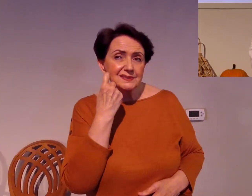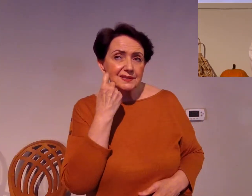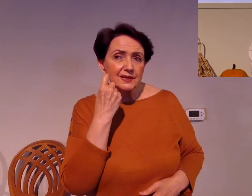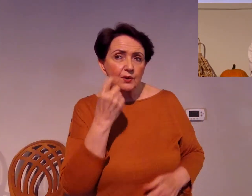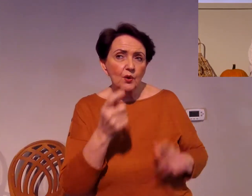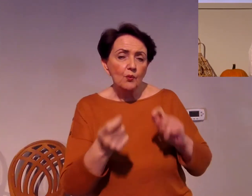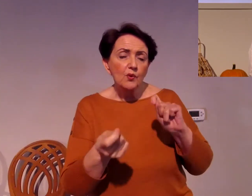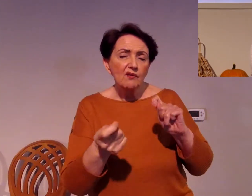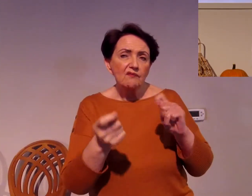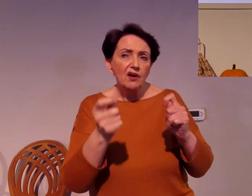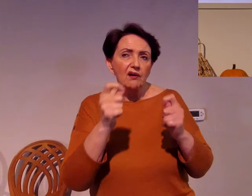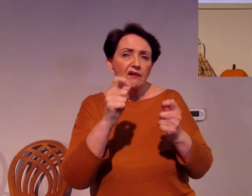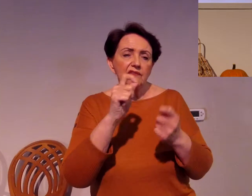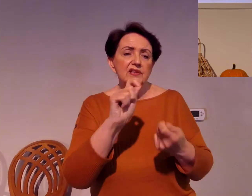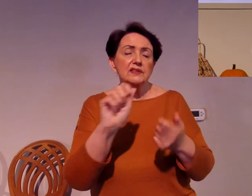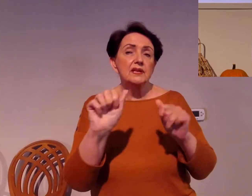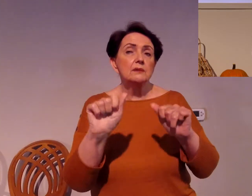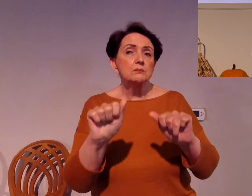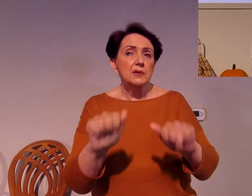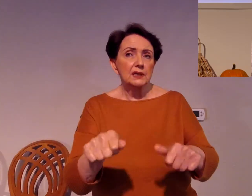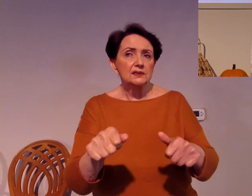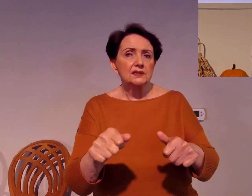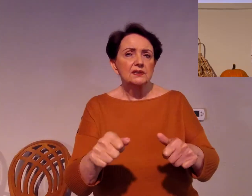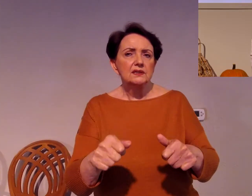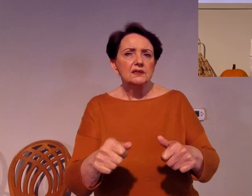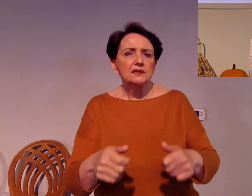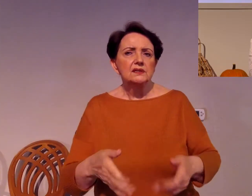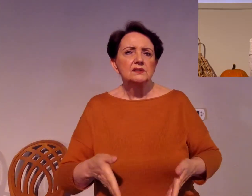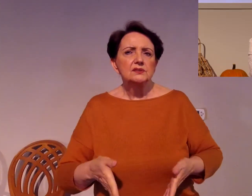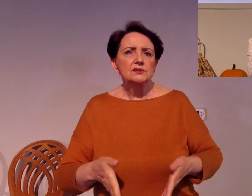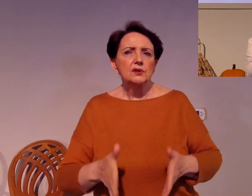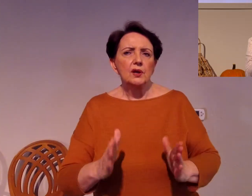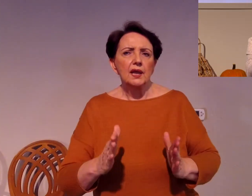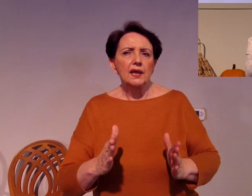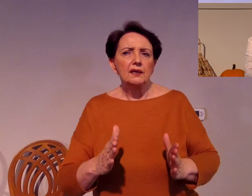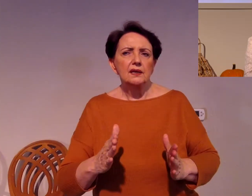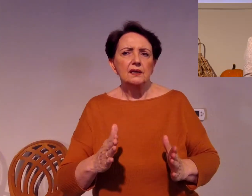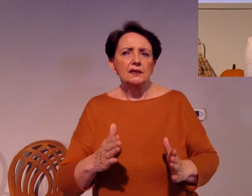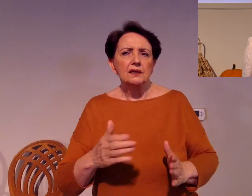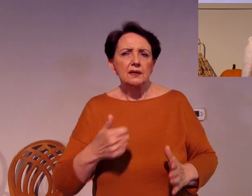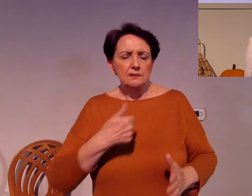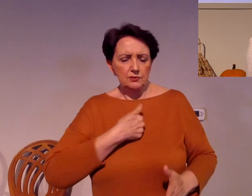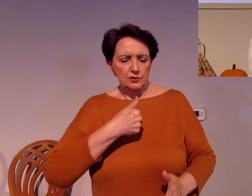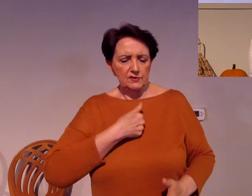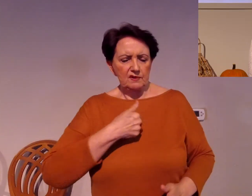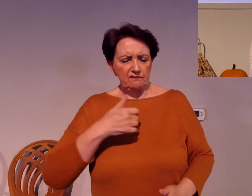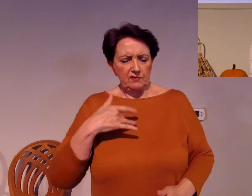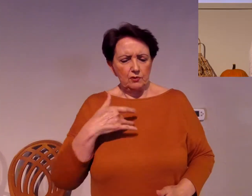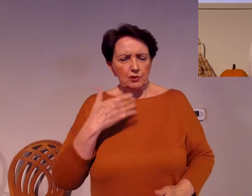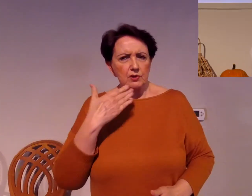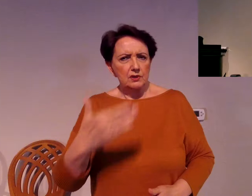the ability to let ourselves feel good.